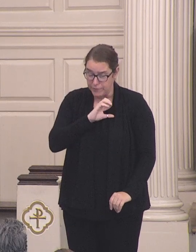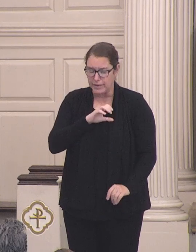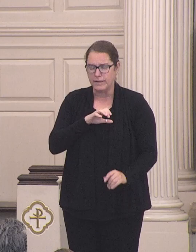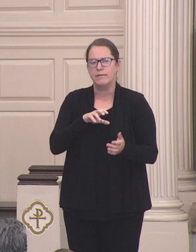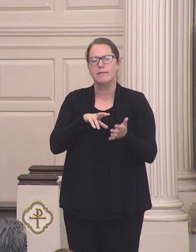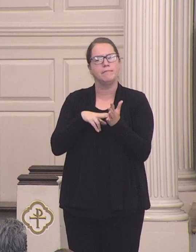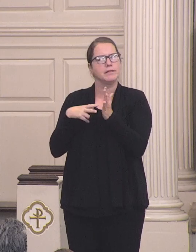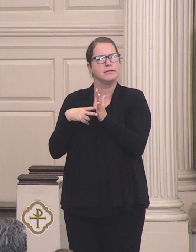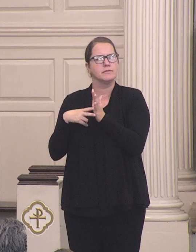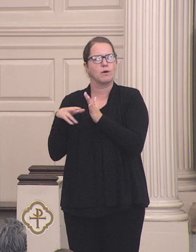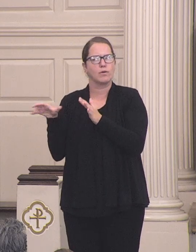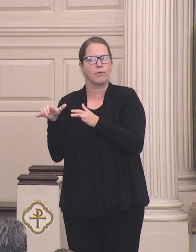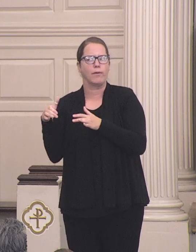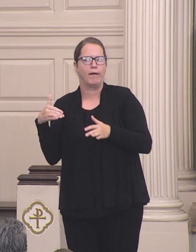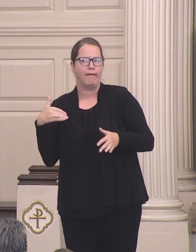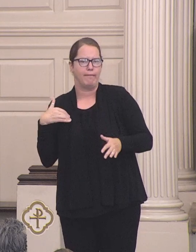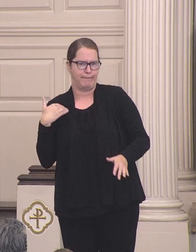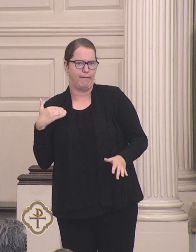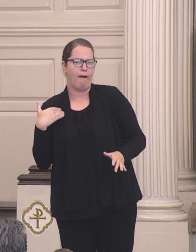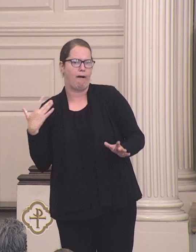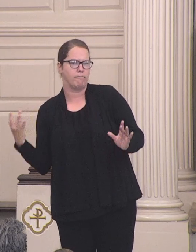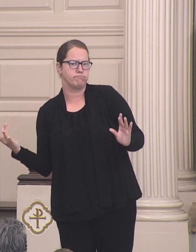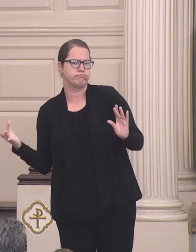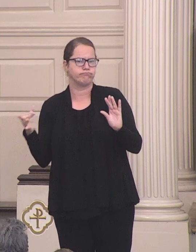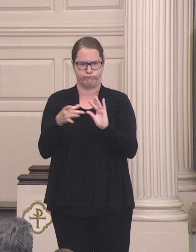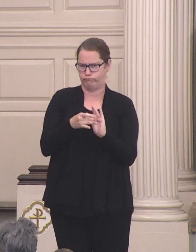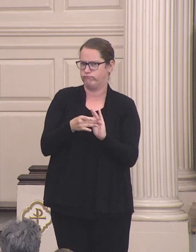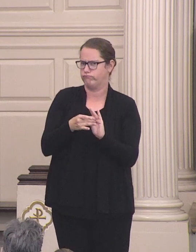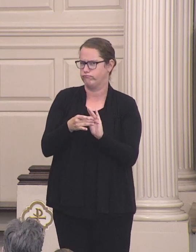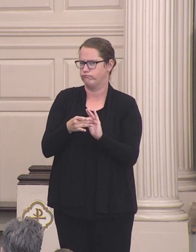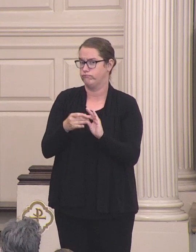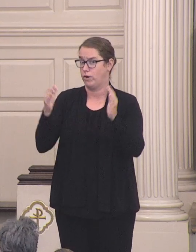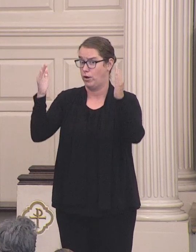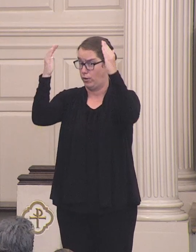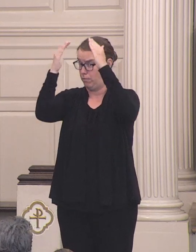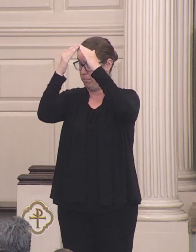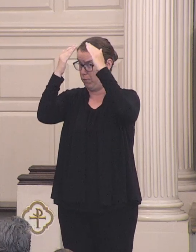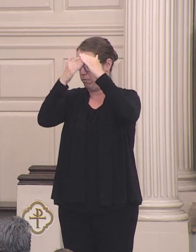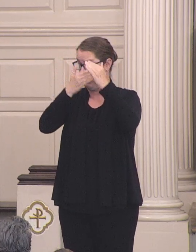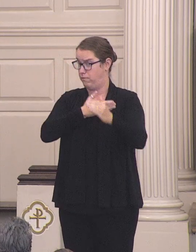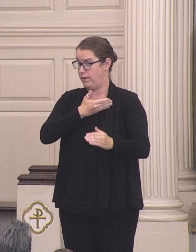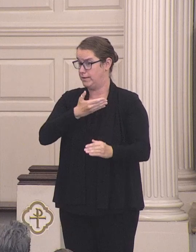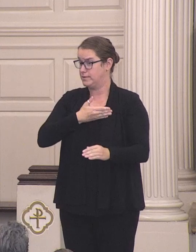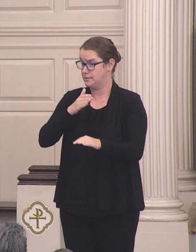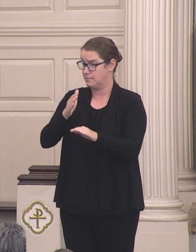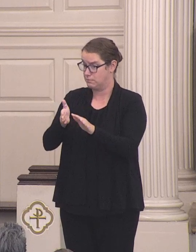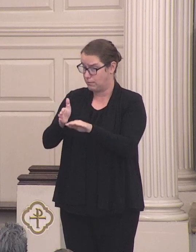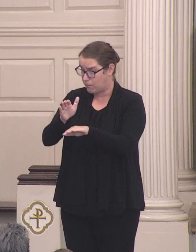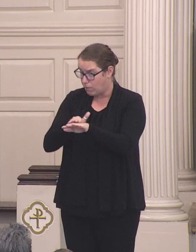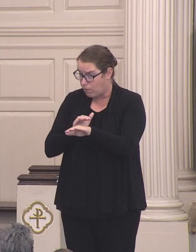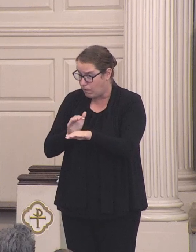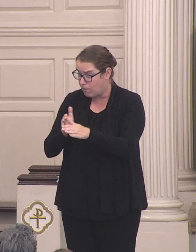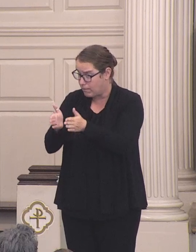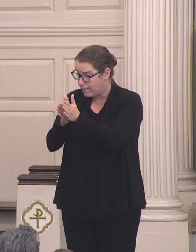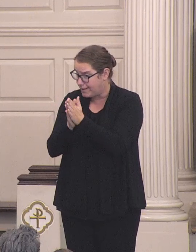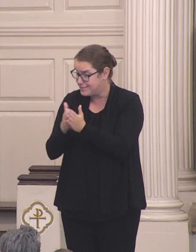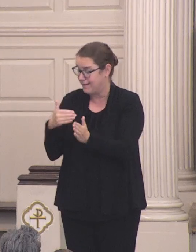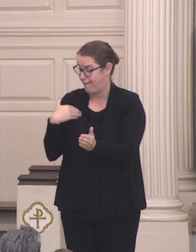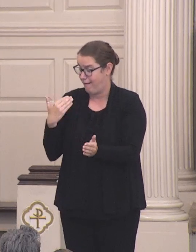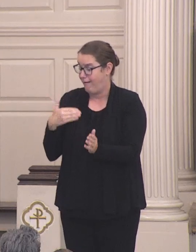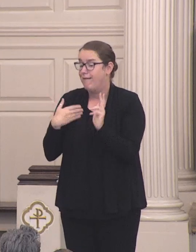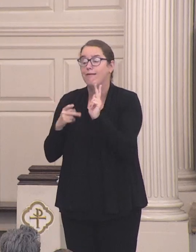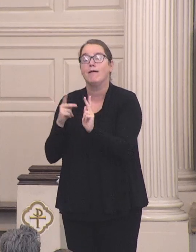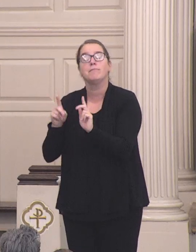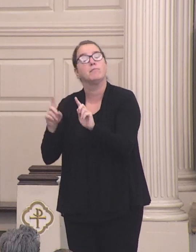elderly. Listen to their advice. Use your energy and using it